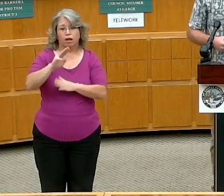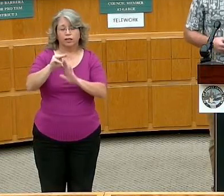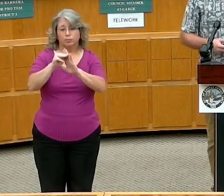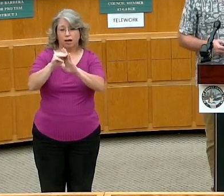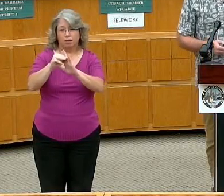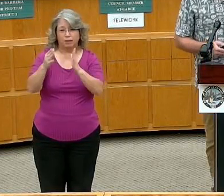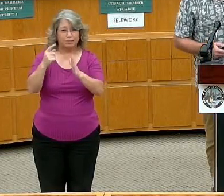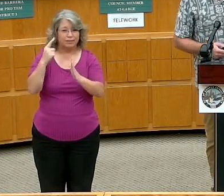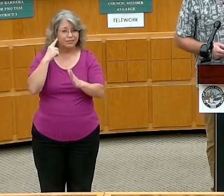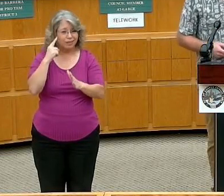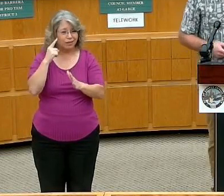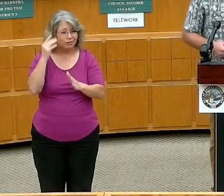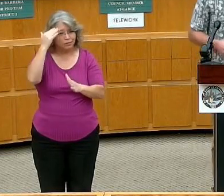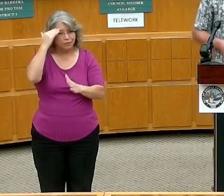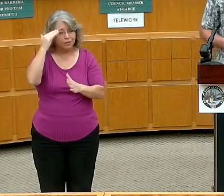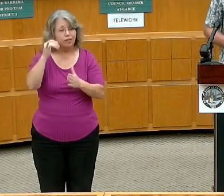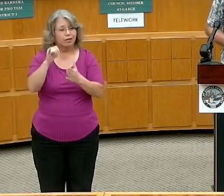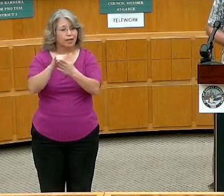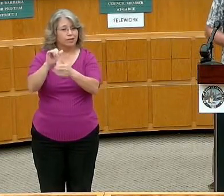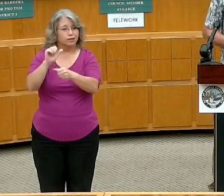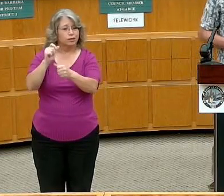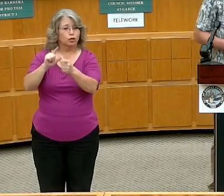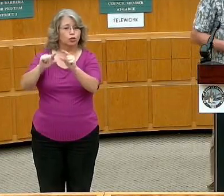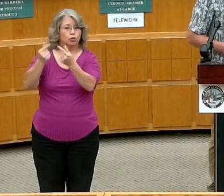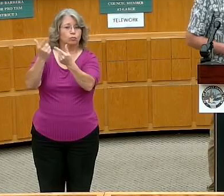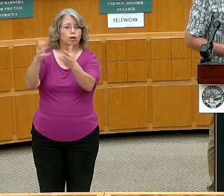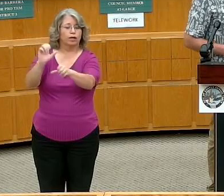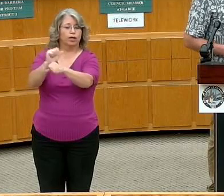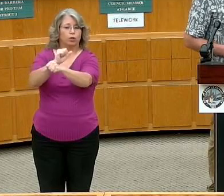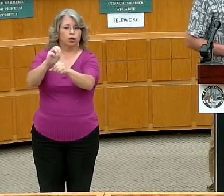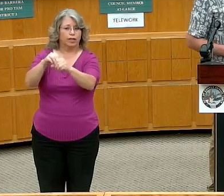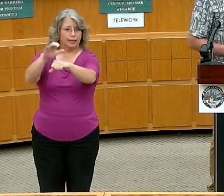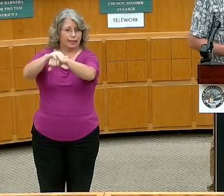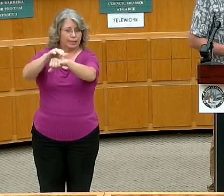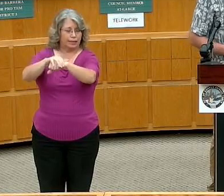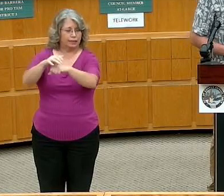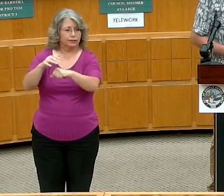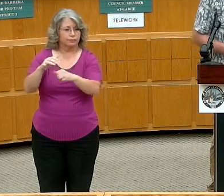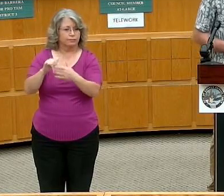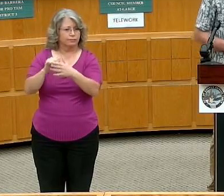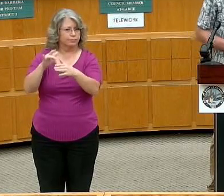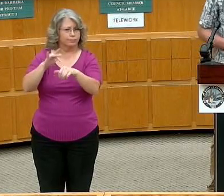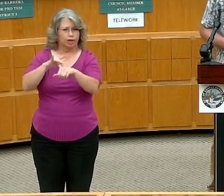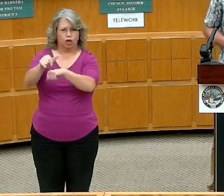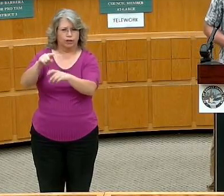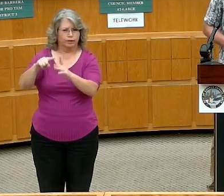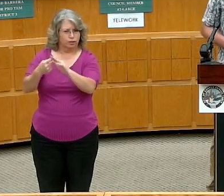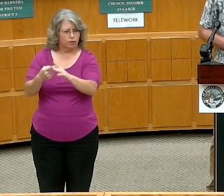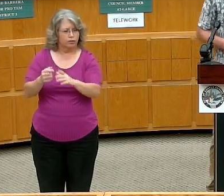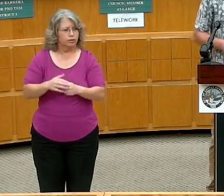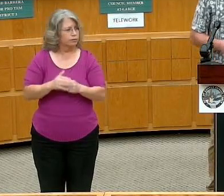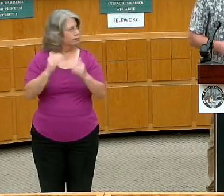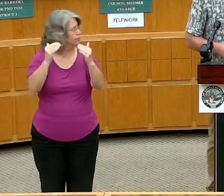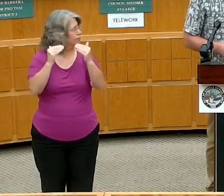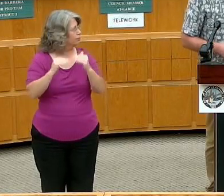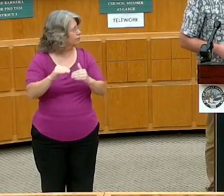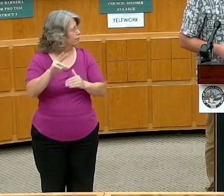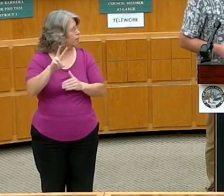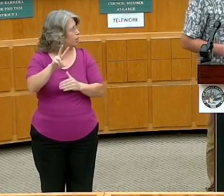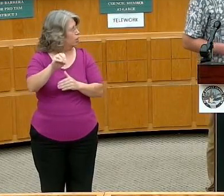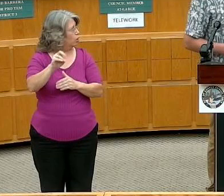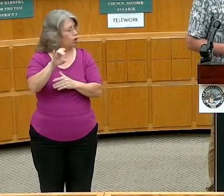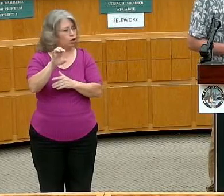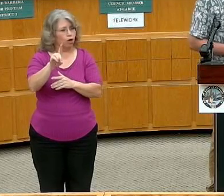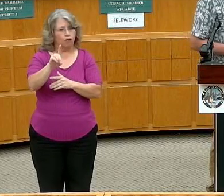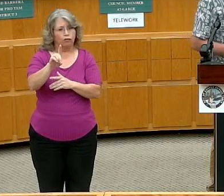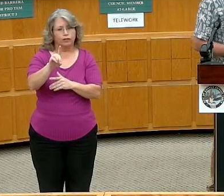that's working out of England that was really out ahead of this thing in the first place. The COVID-19 scenarios model from Switzerland,